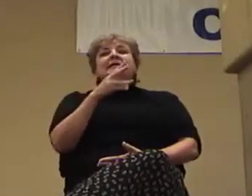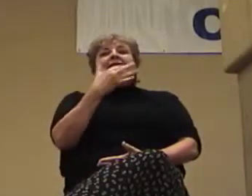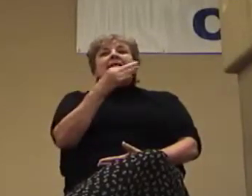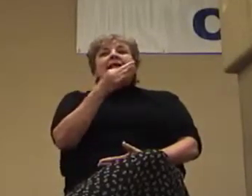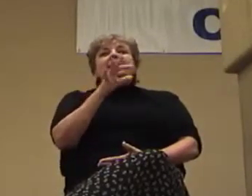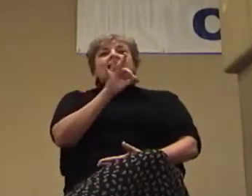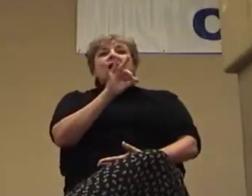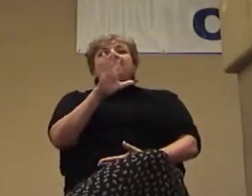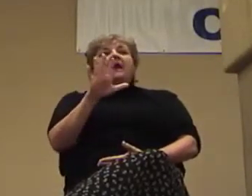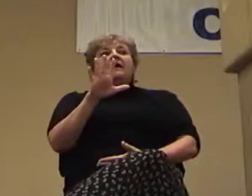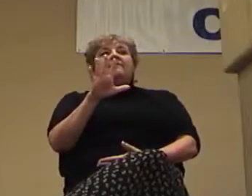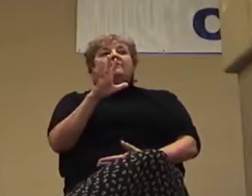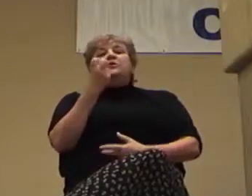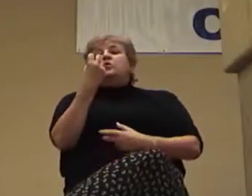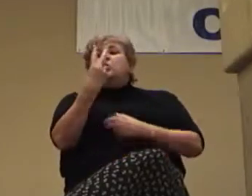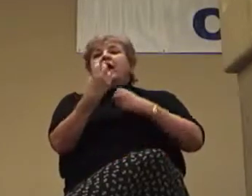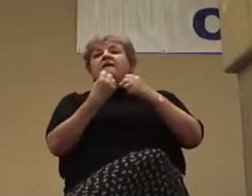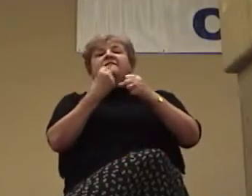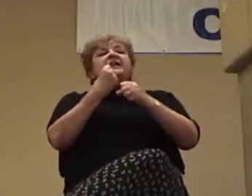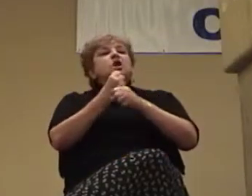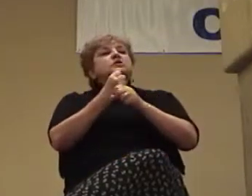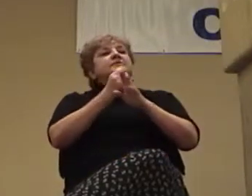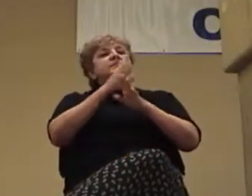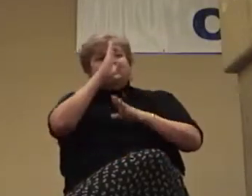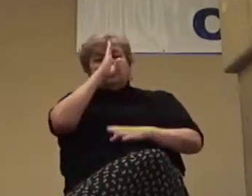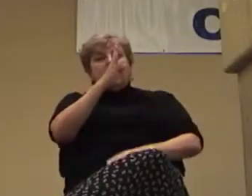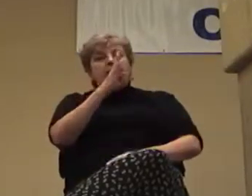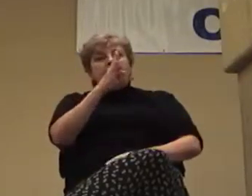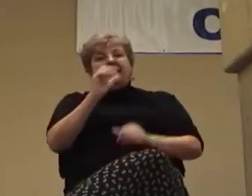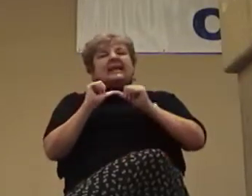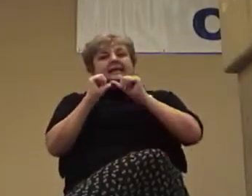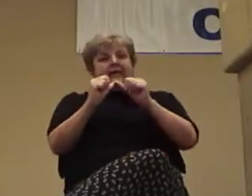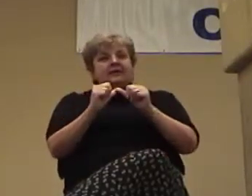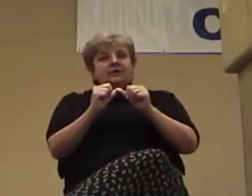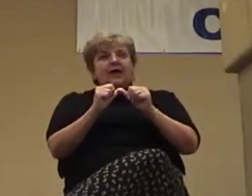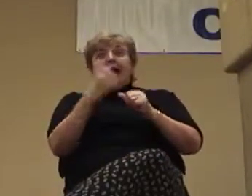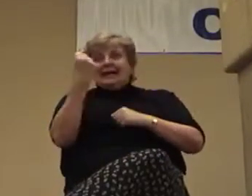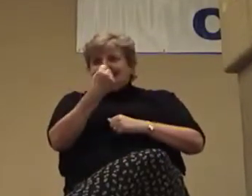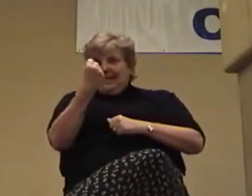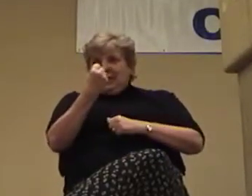12 continuous years of sobriety. And Saturday will be 13 gifts accepted. And